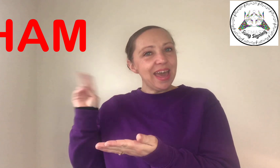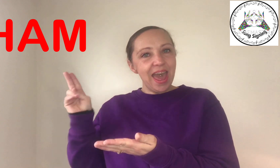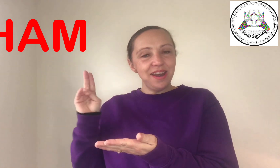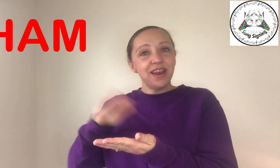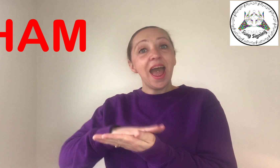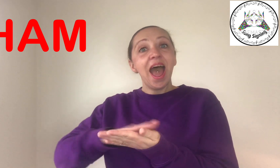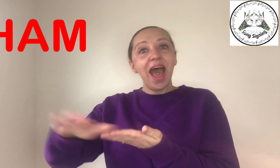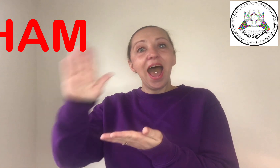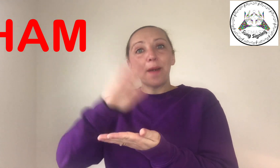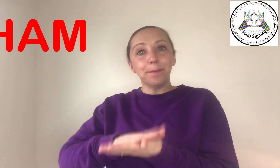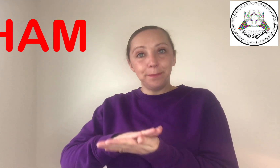Again, ham.